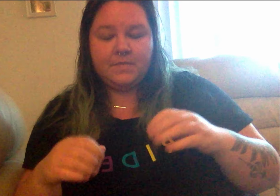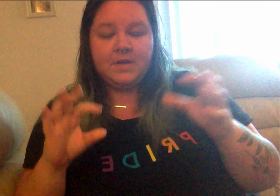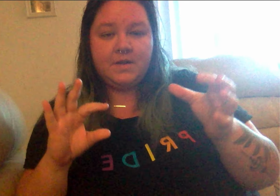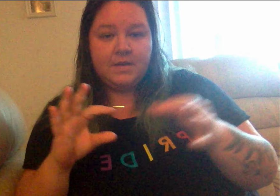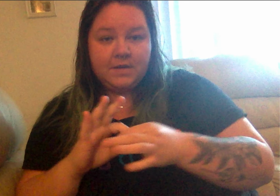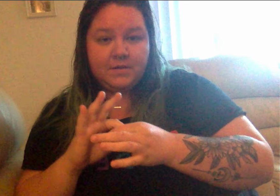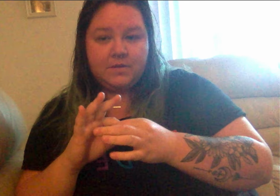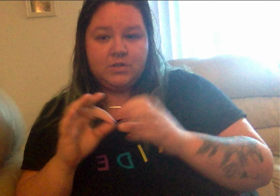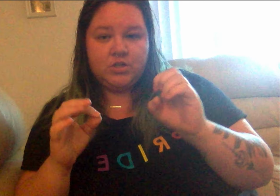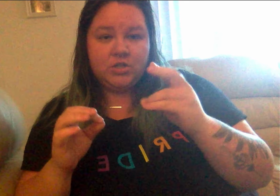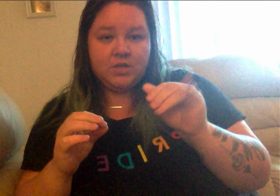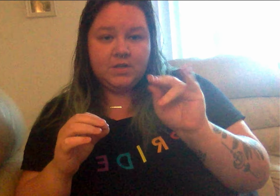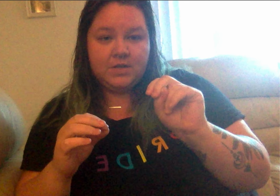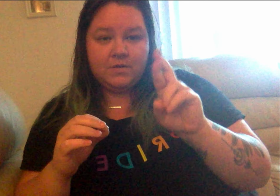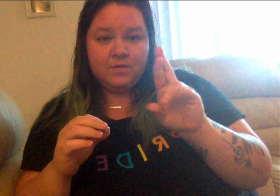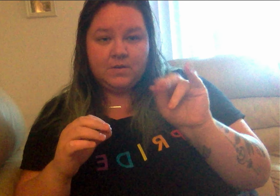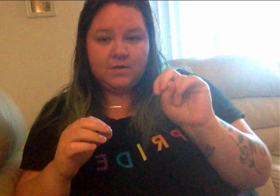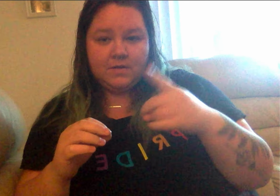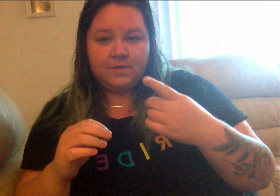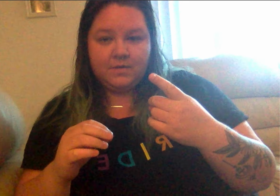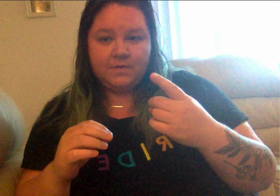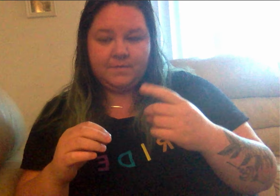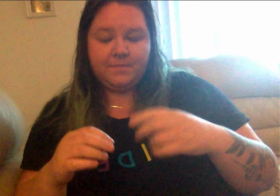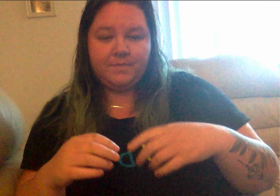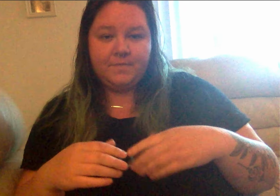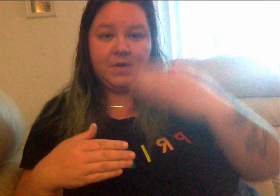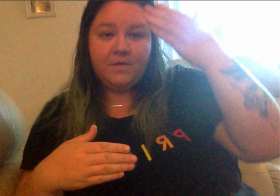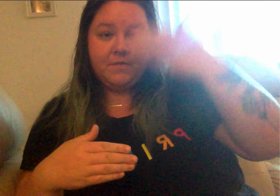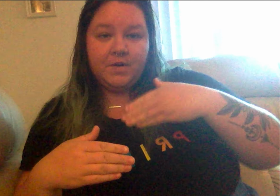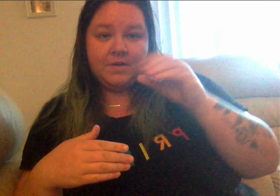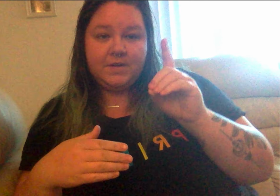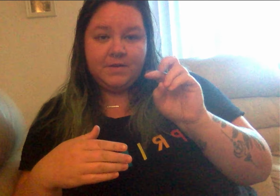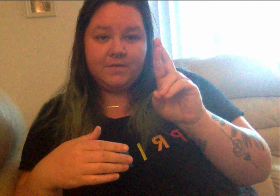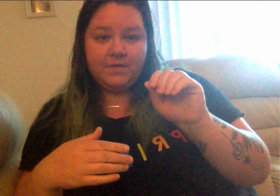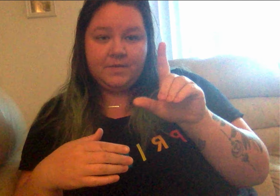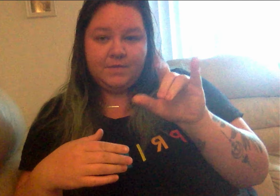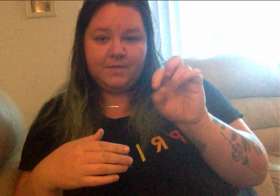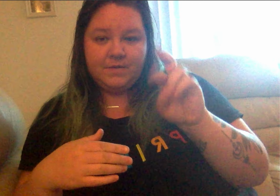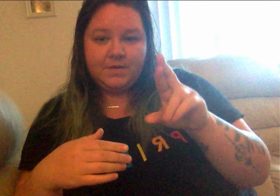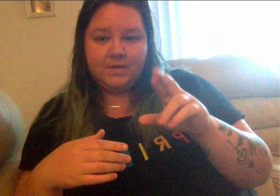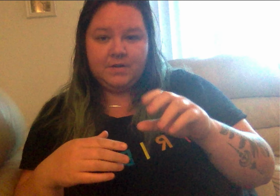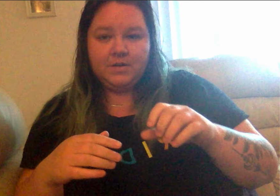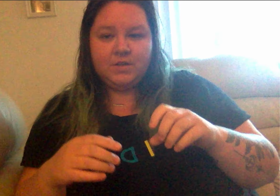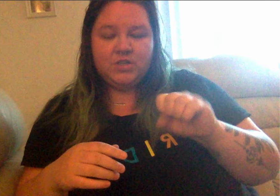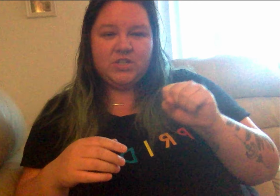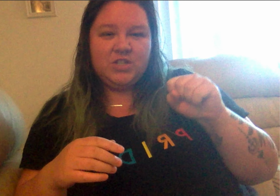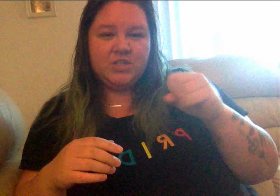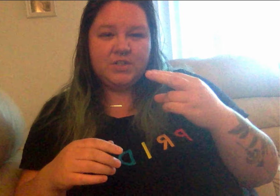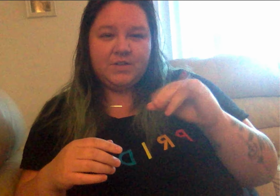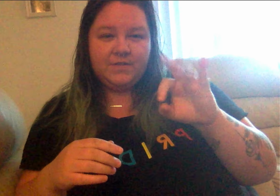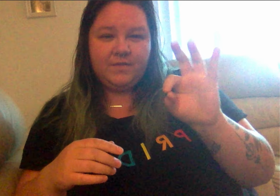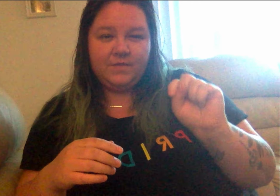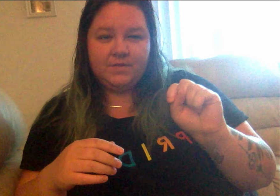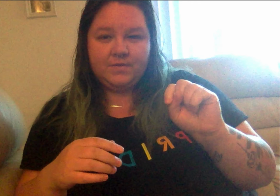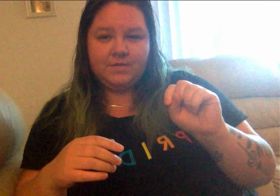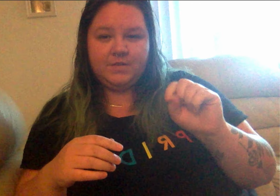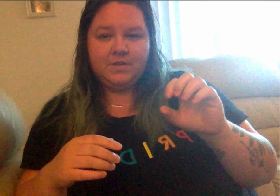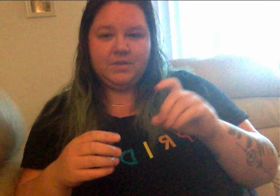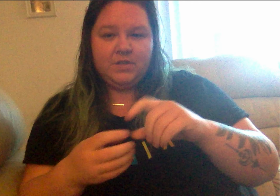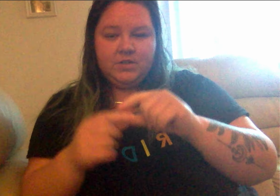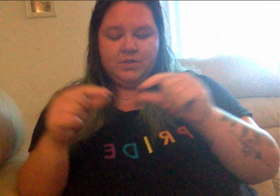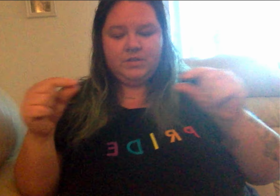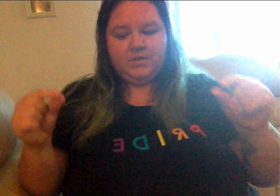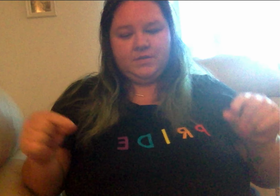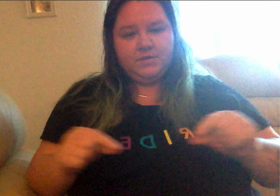drives the chain. The front derailleur will shift the chain on the front crankset to change the